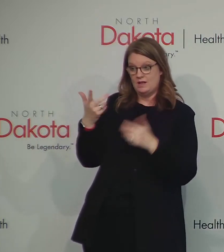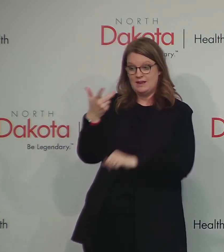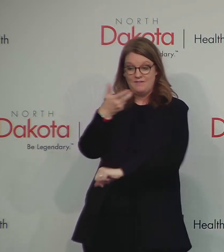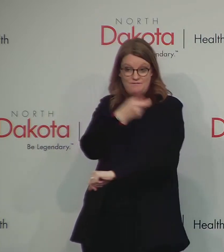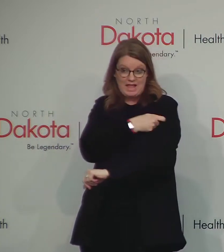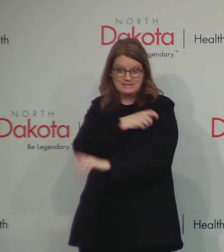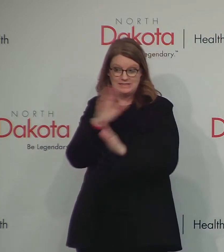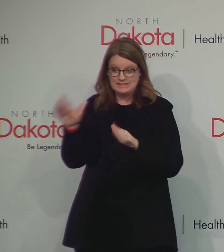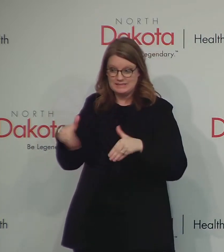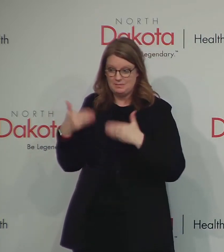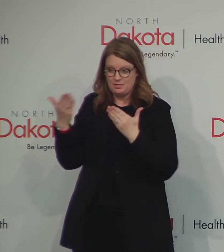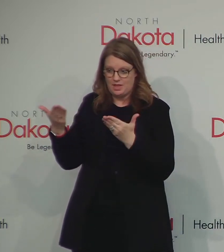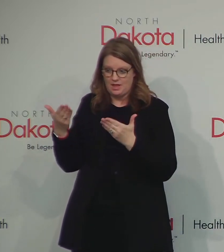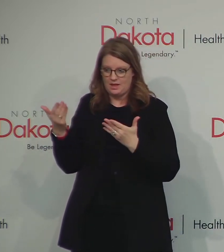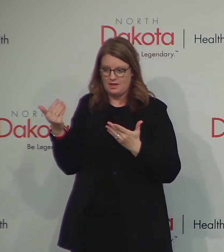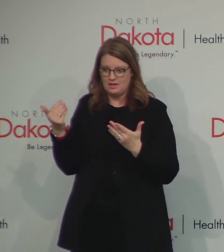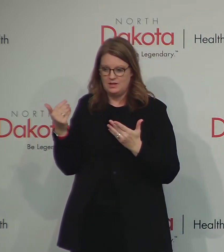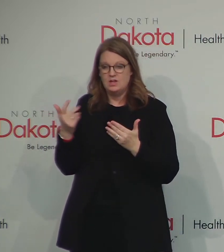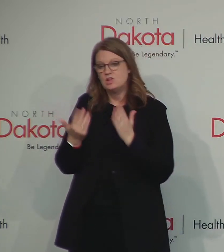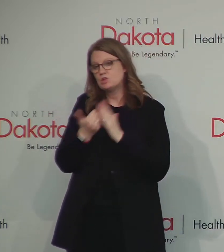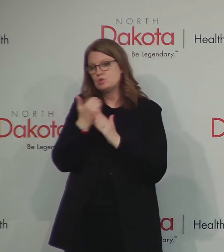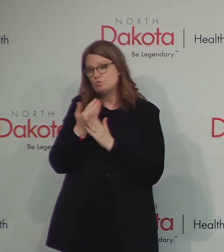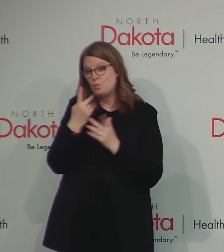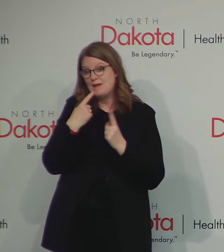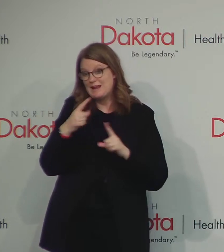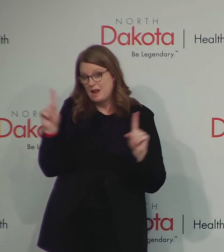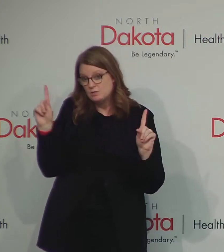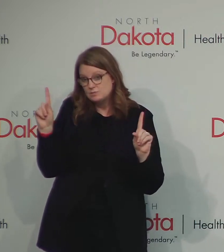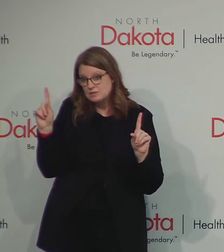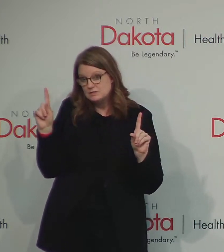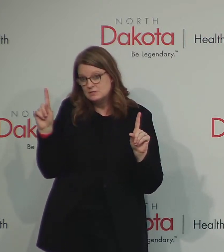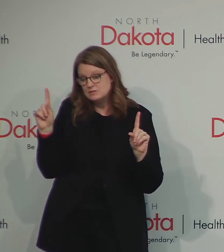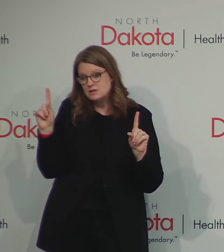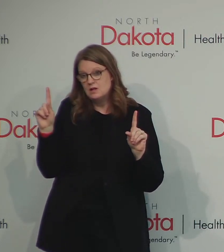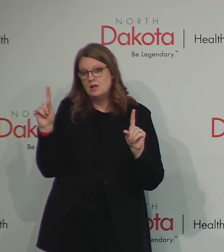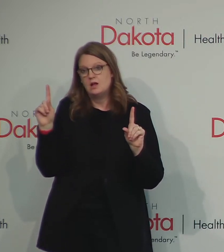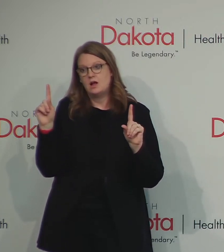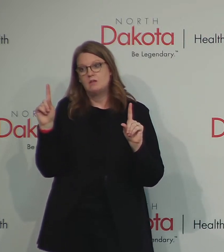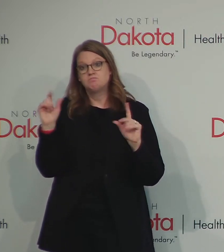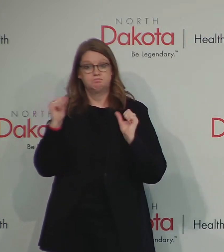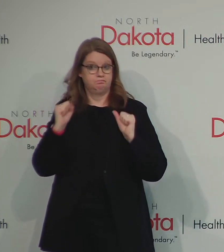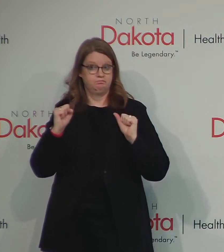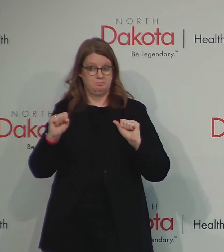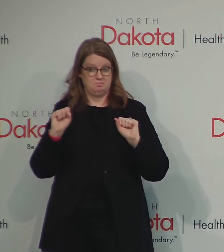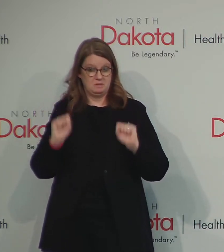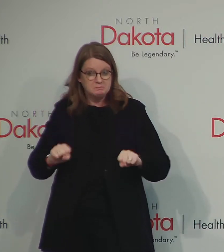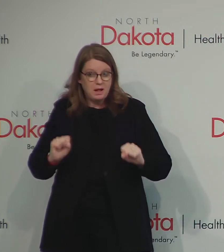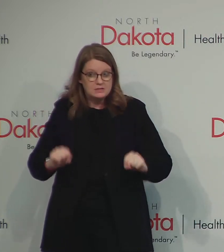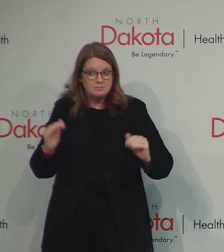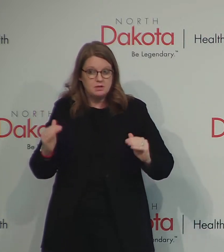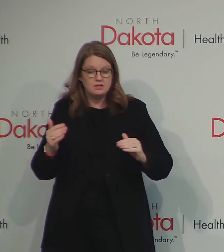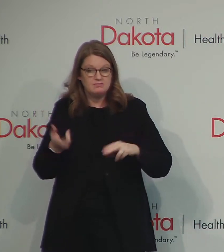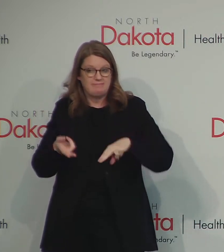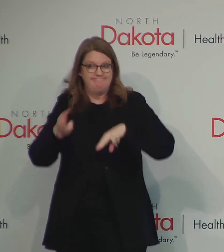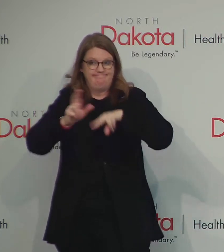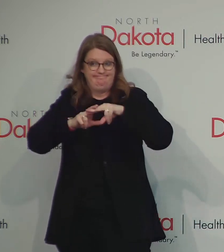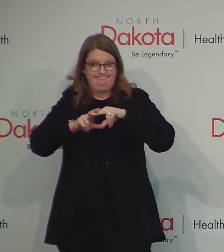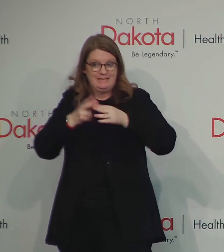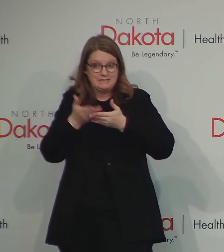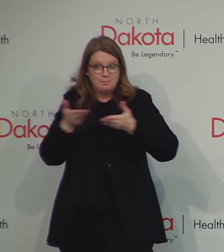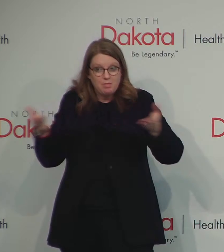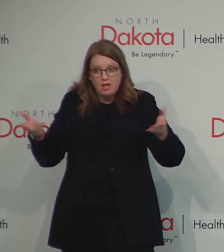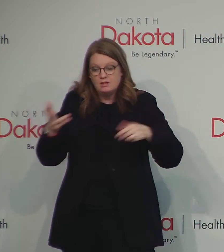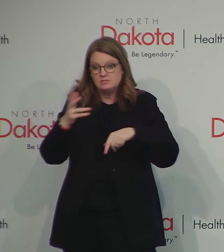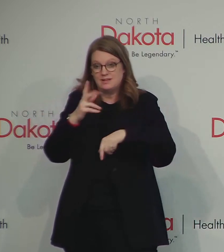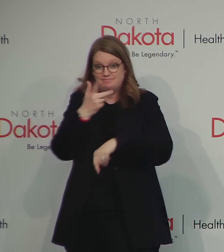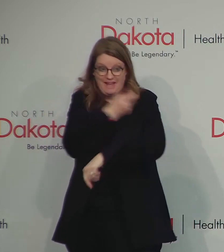and distribution. There's some new announcements coming out about potential increases in supply and lots of other updates